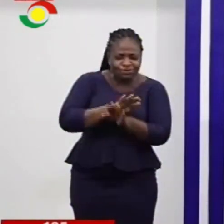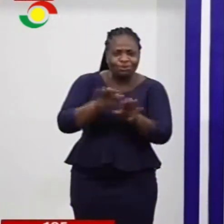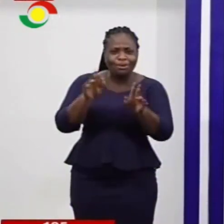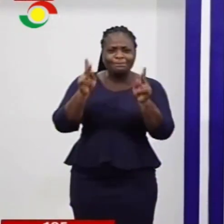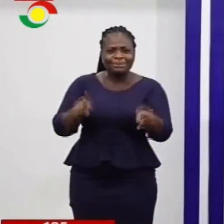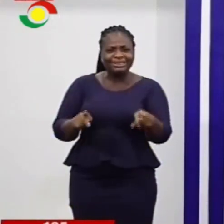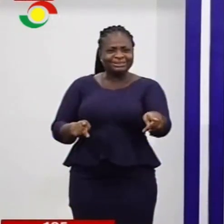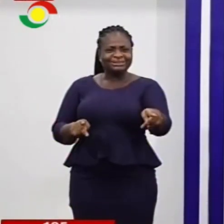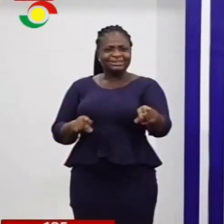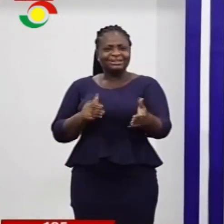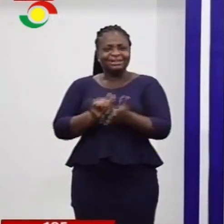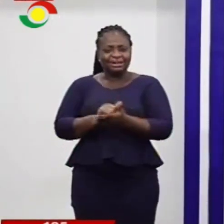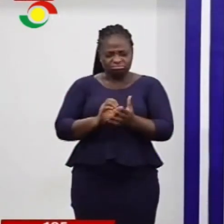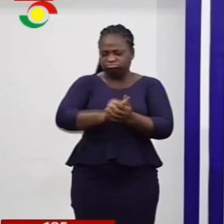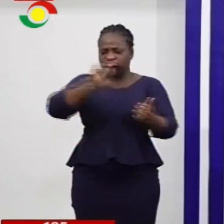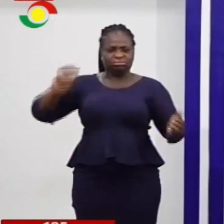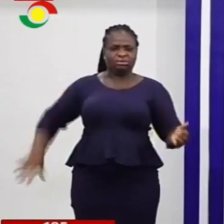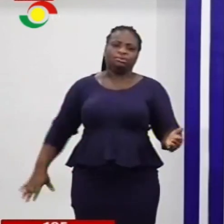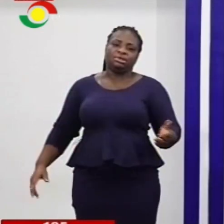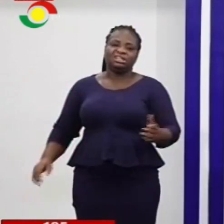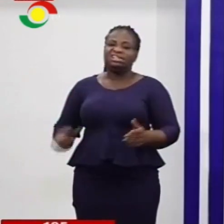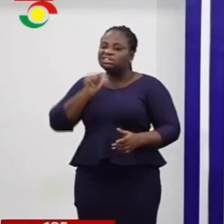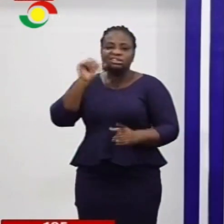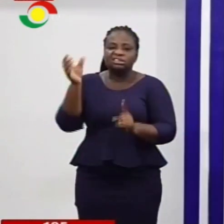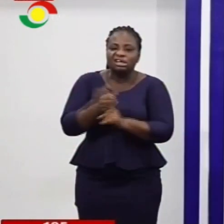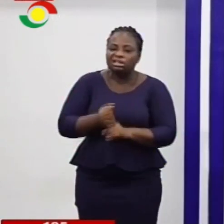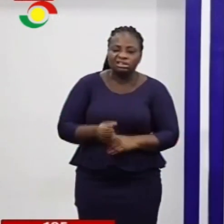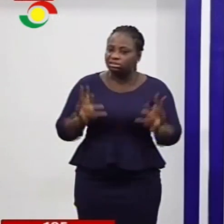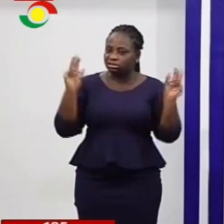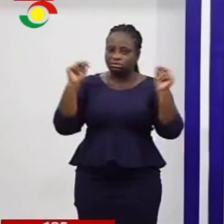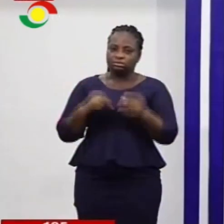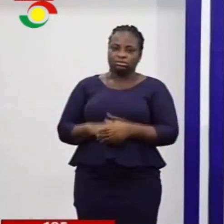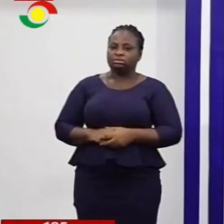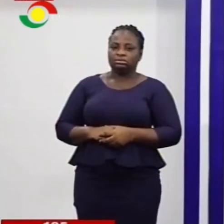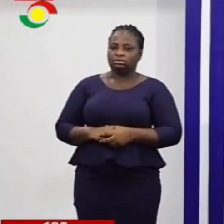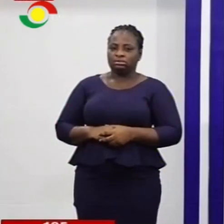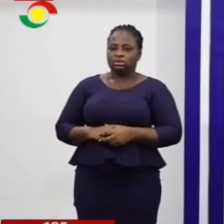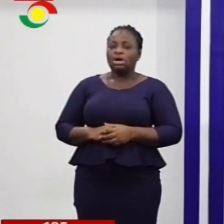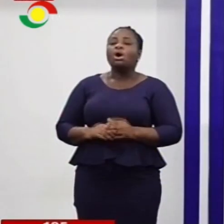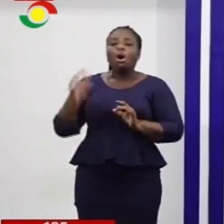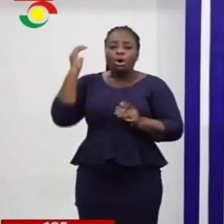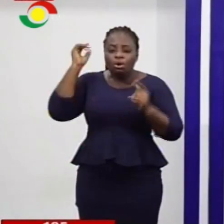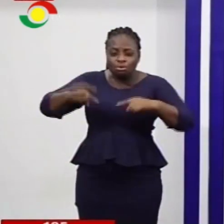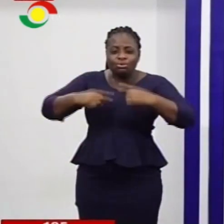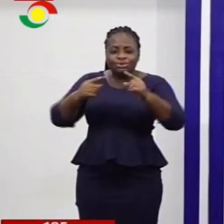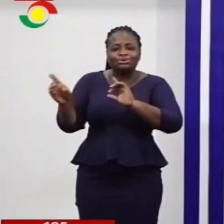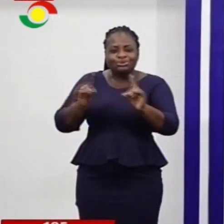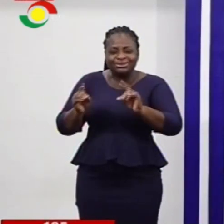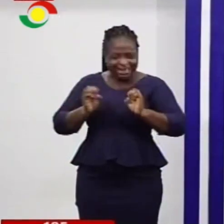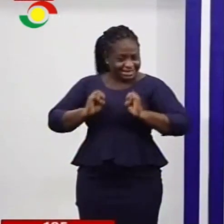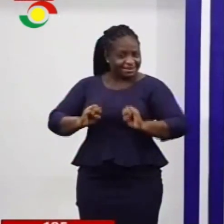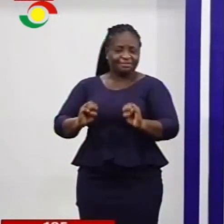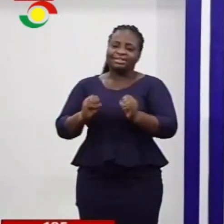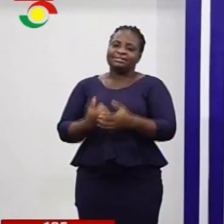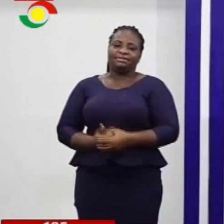category, we turn them out. We don't arrest. And we are going to do that very effectively. If a